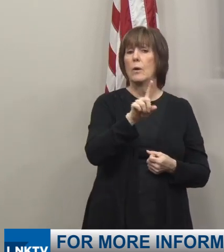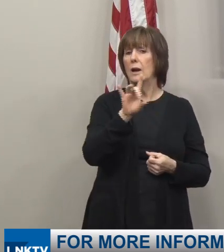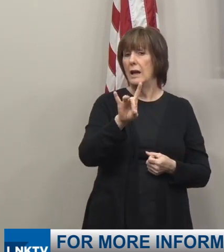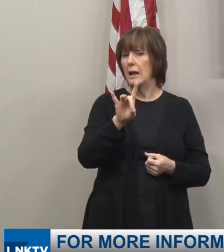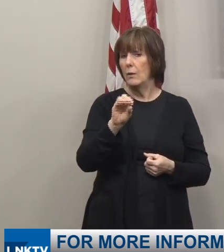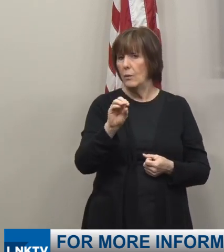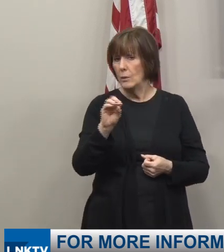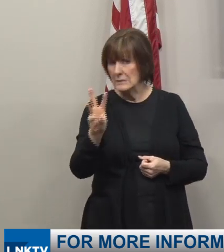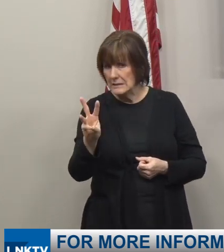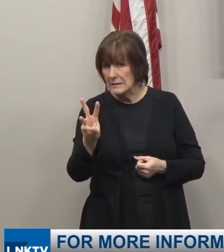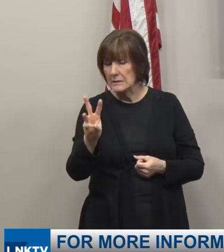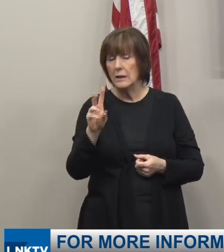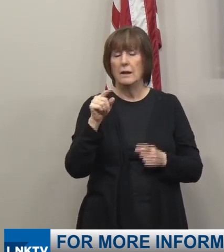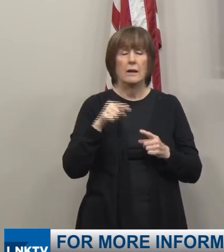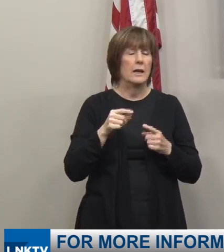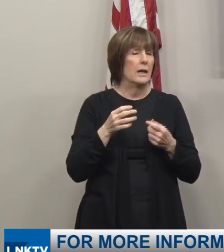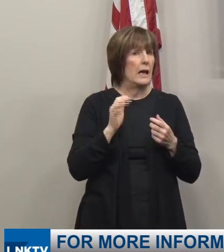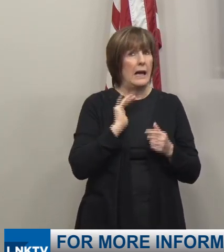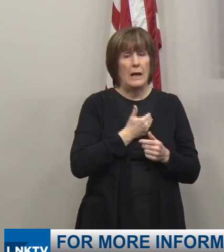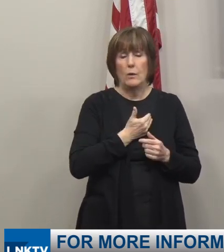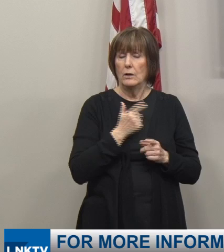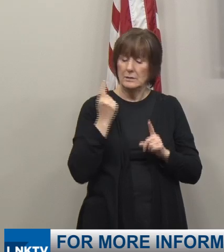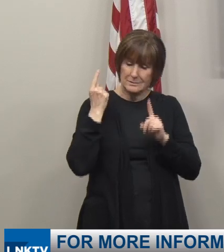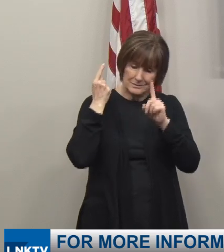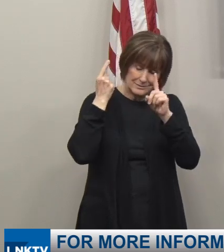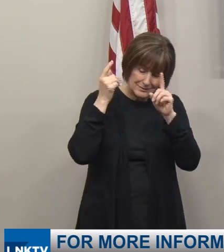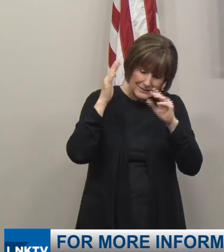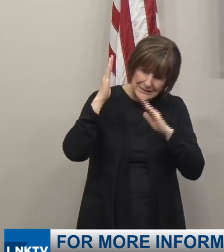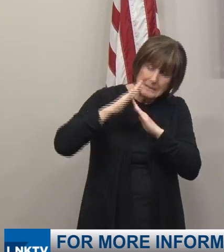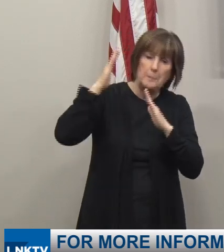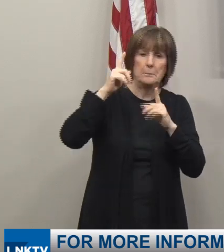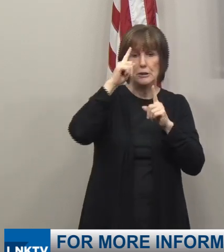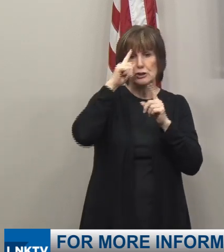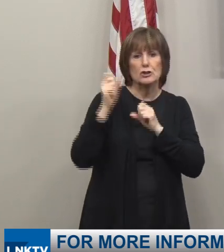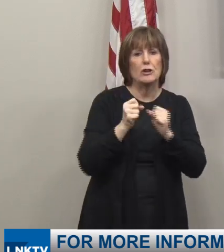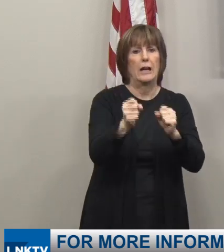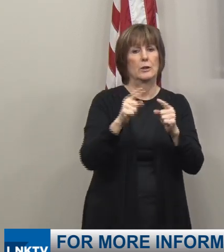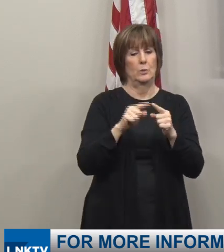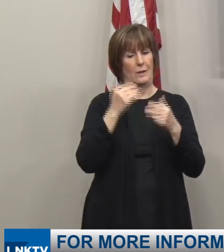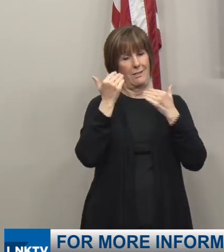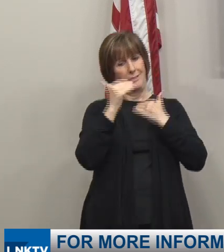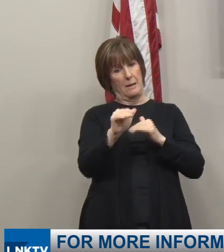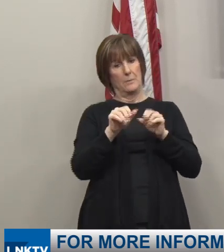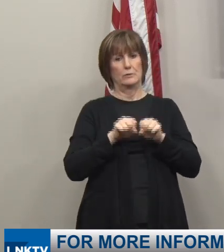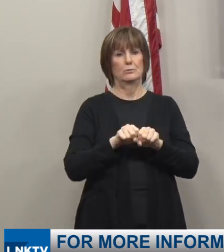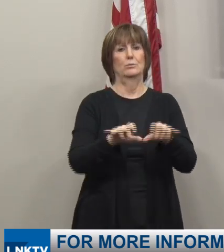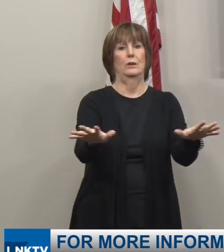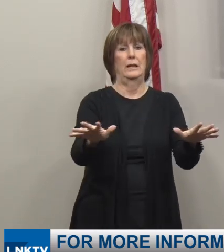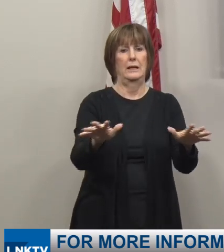402-441-8006. This is one of our key strategies to limiting the spread, and particularly the community